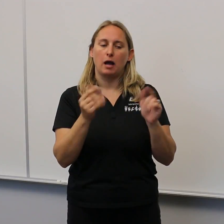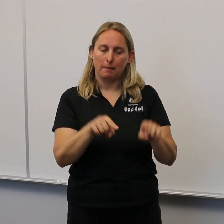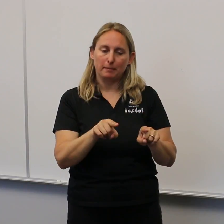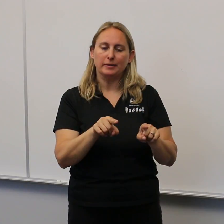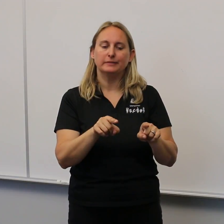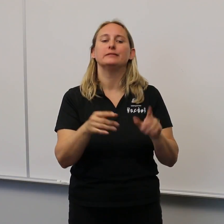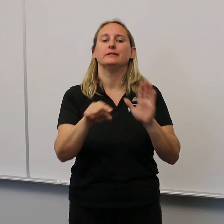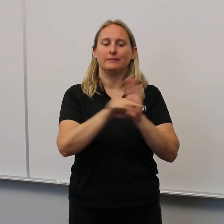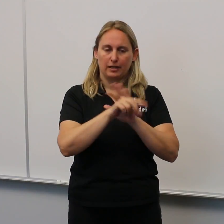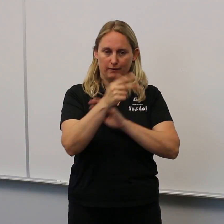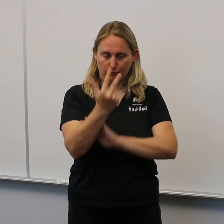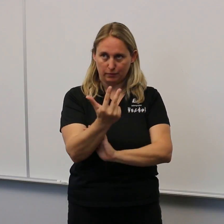negative 3.